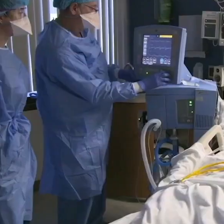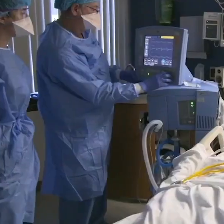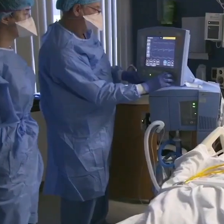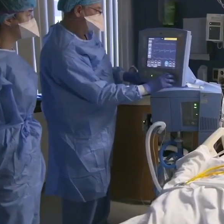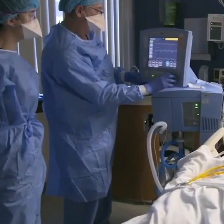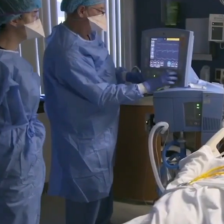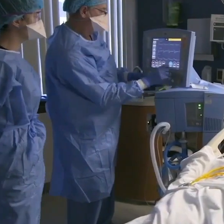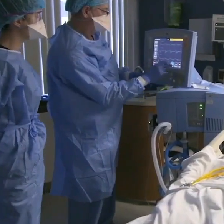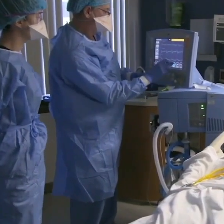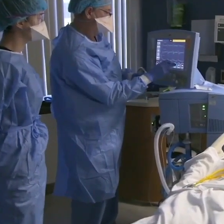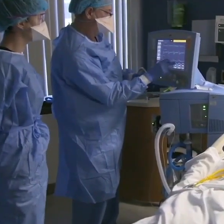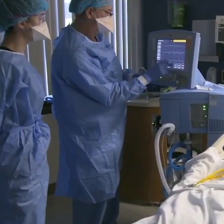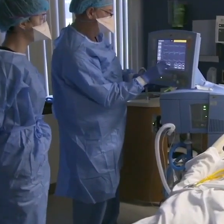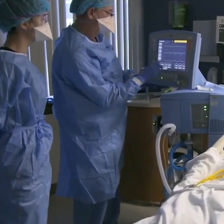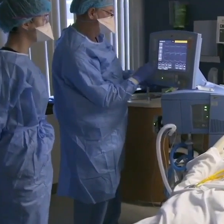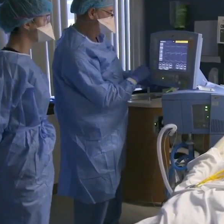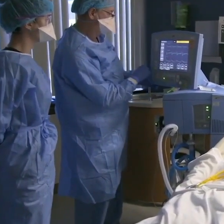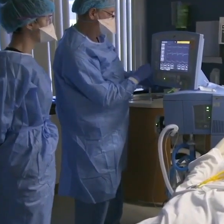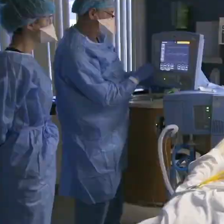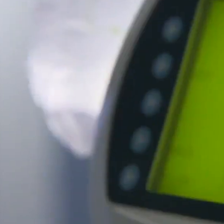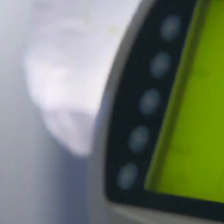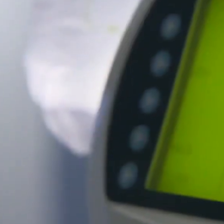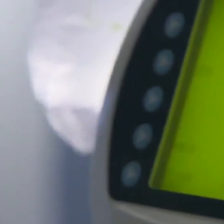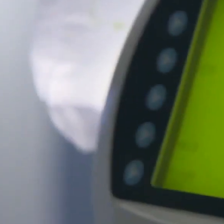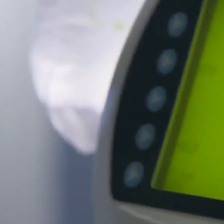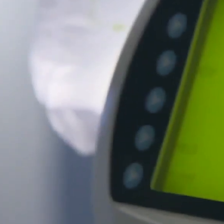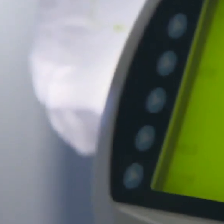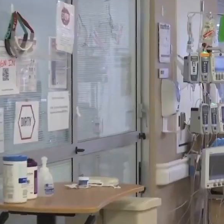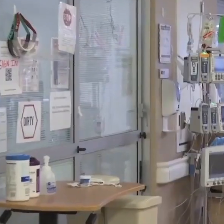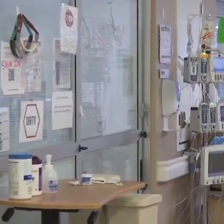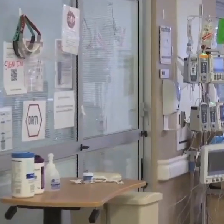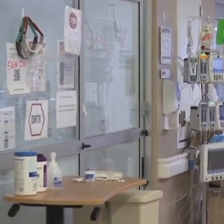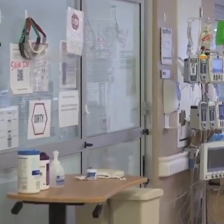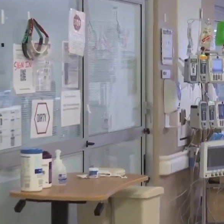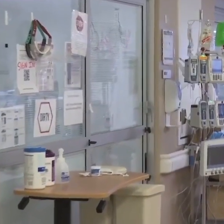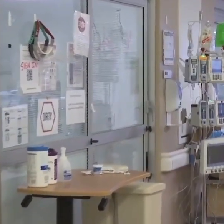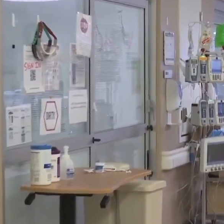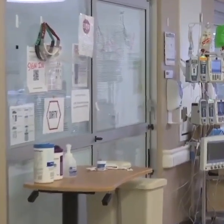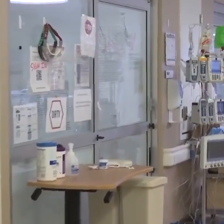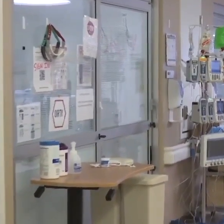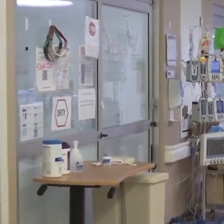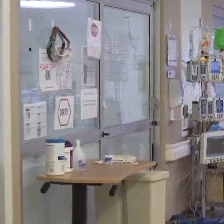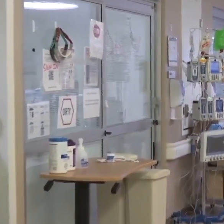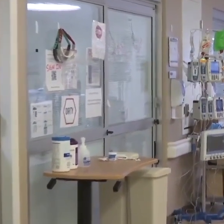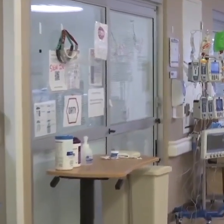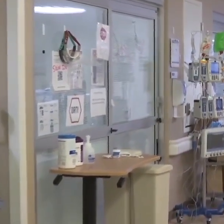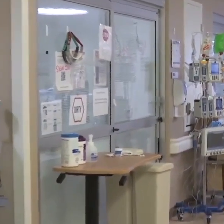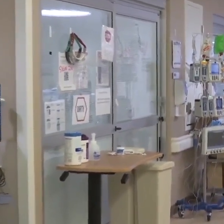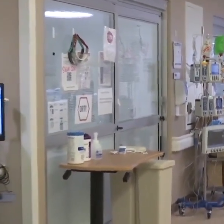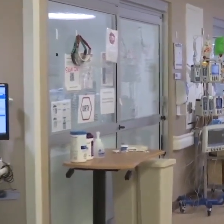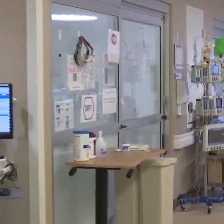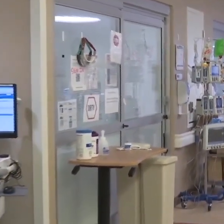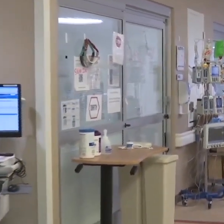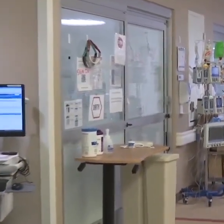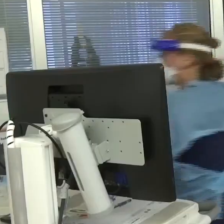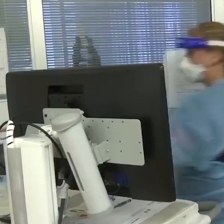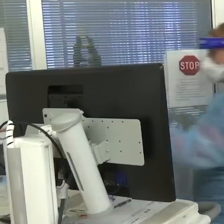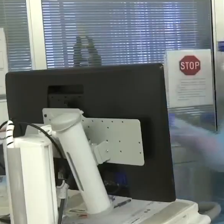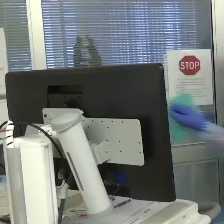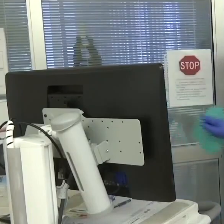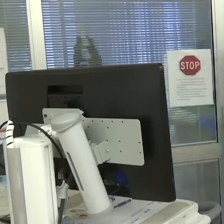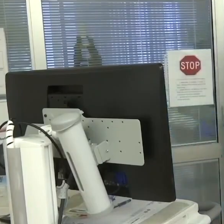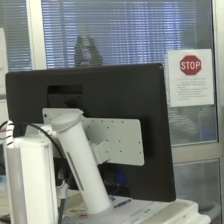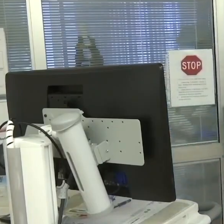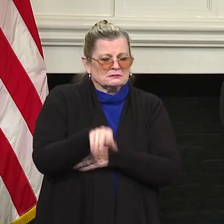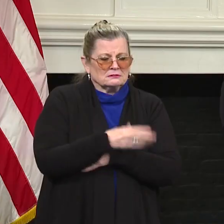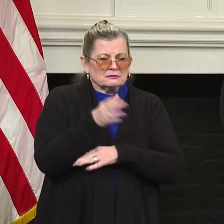it yet. Despite COVID cases and hospitalizations on the decline, it's not lost on the governor the impact the pandemic continues to have on